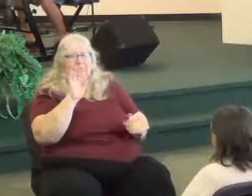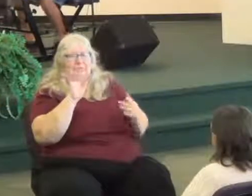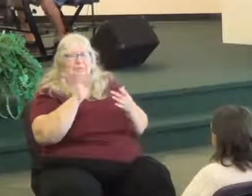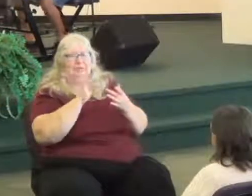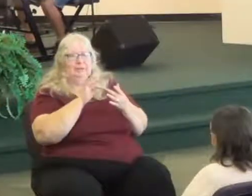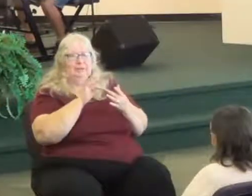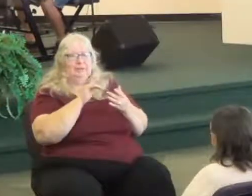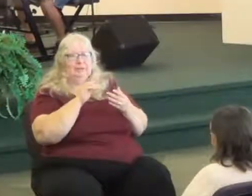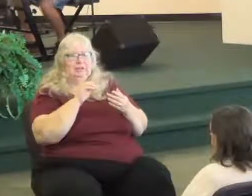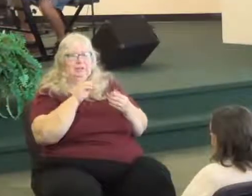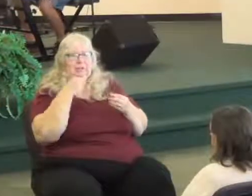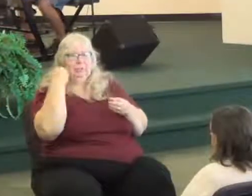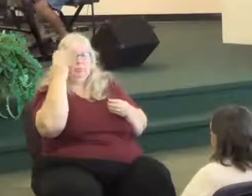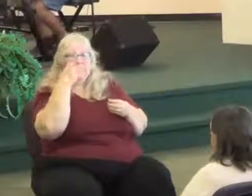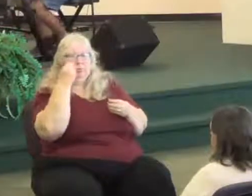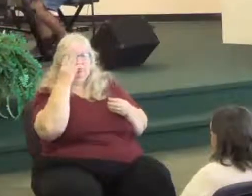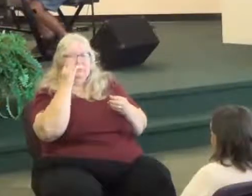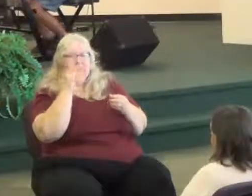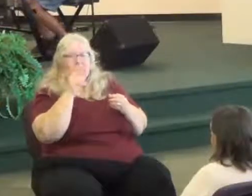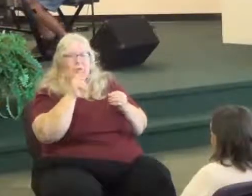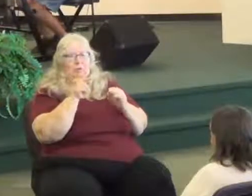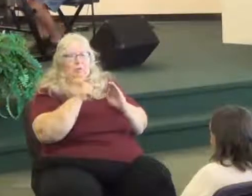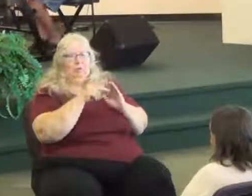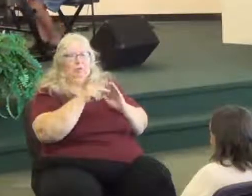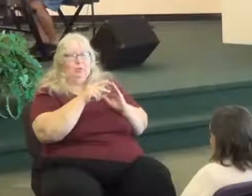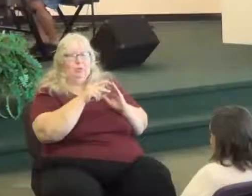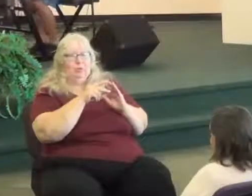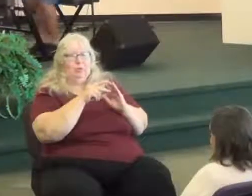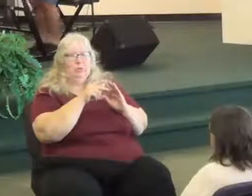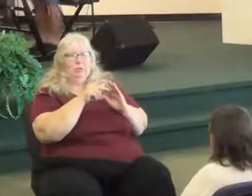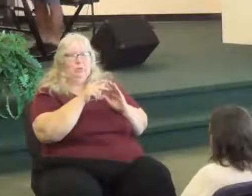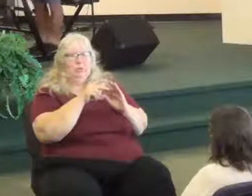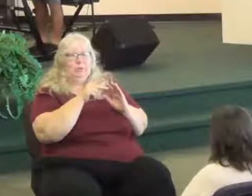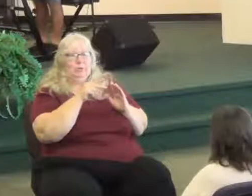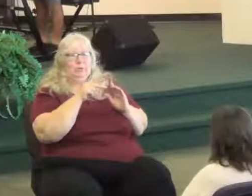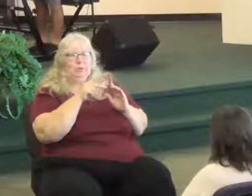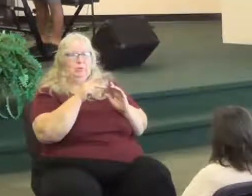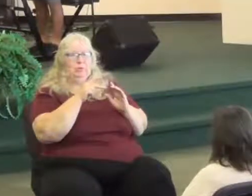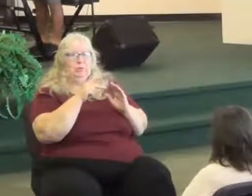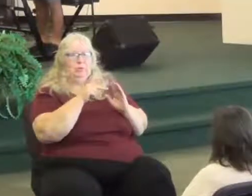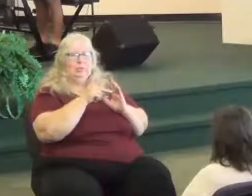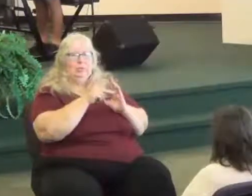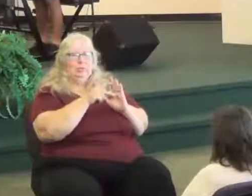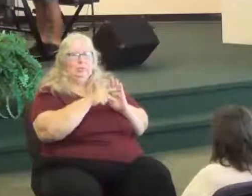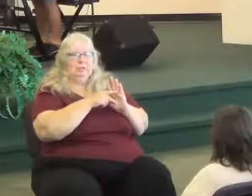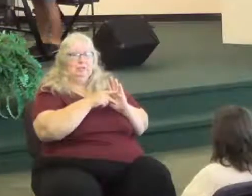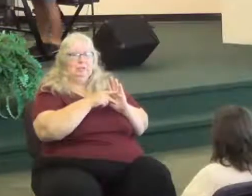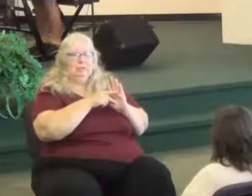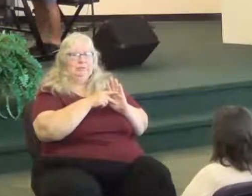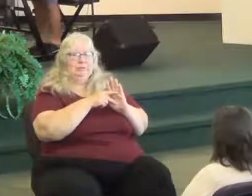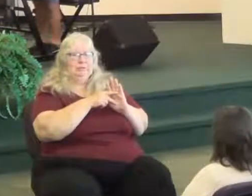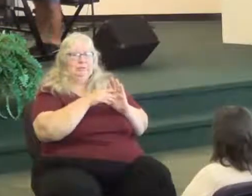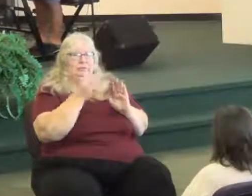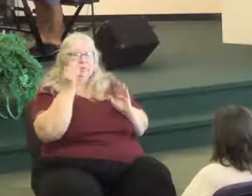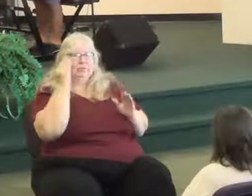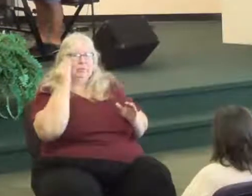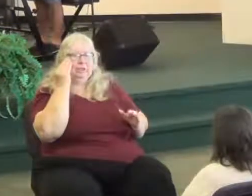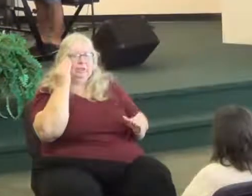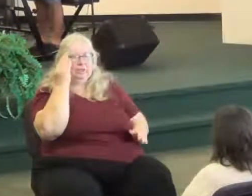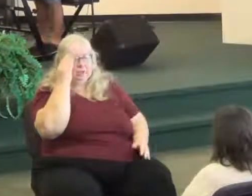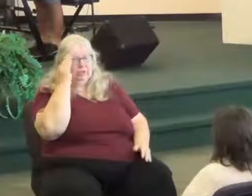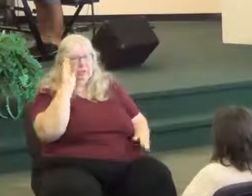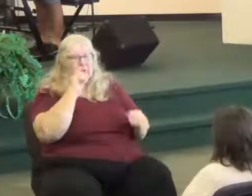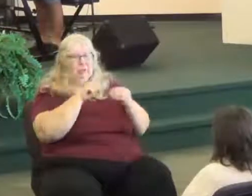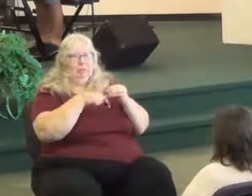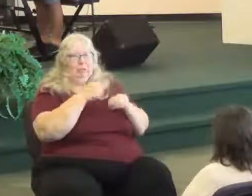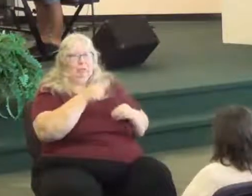beautiful principle and word this morning. And I don't know about you all, but I know it was for me.